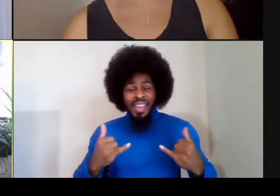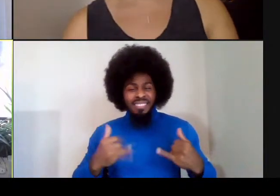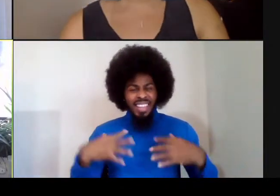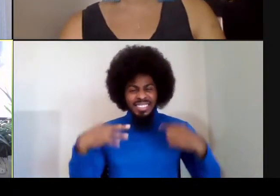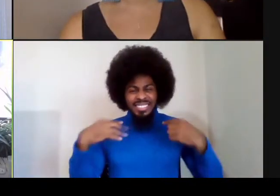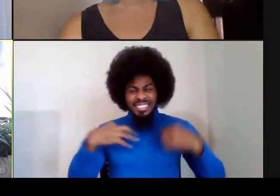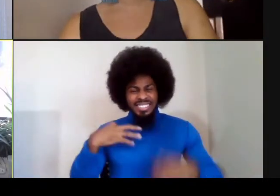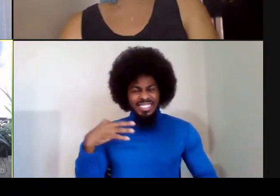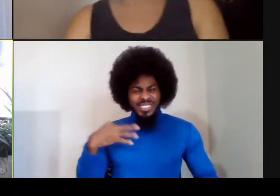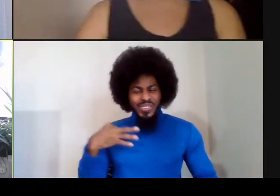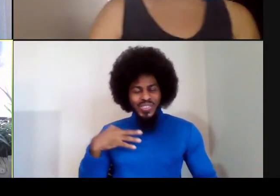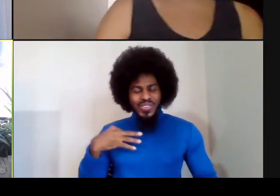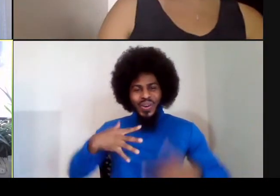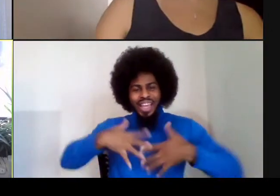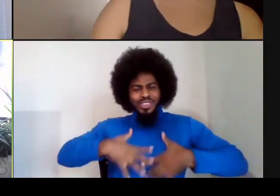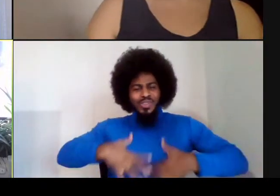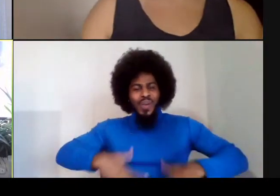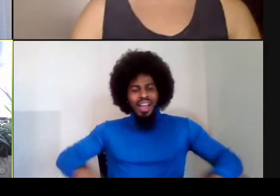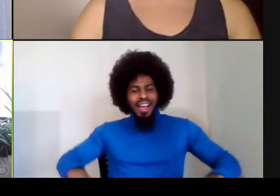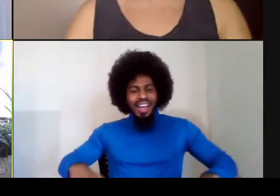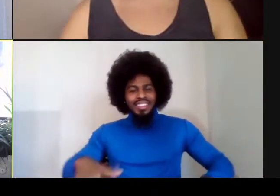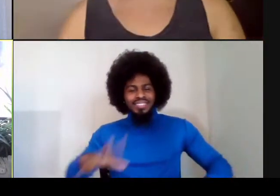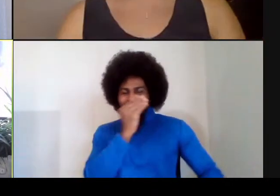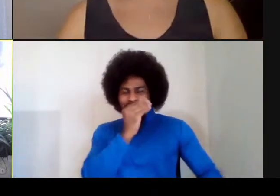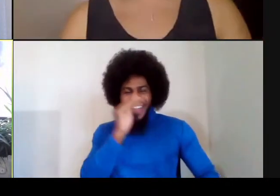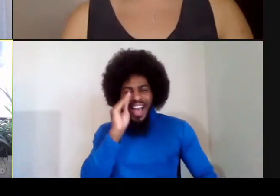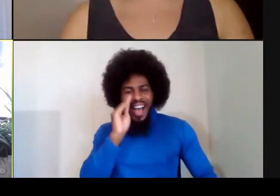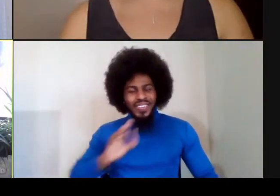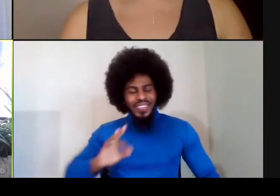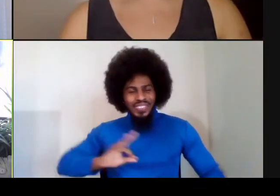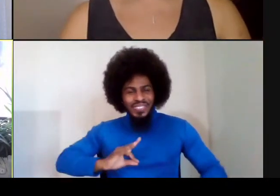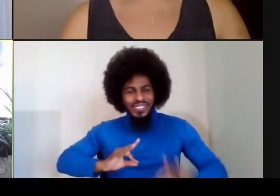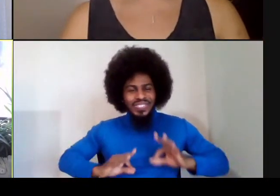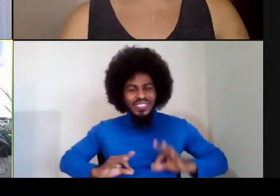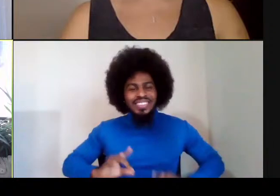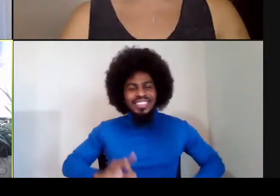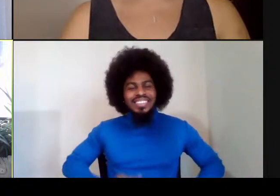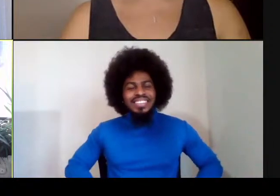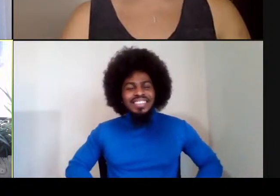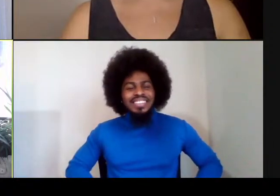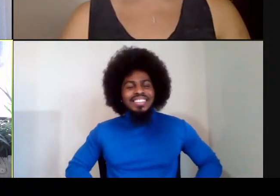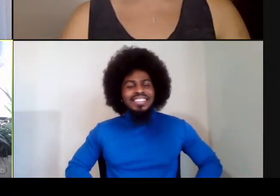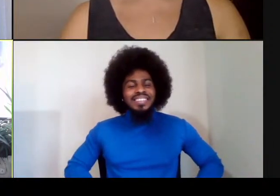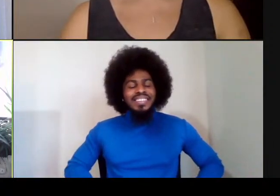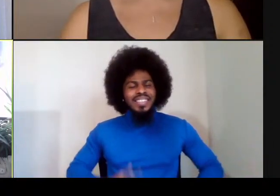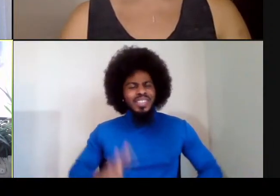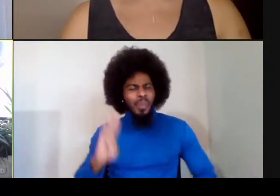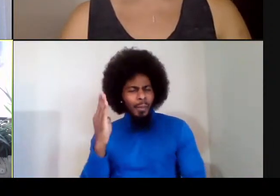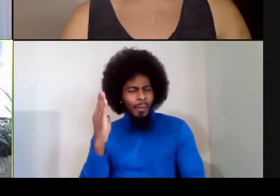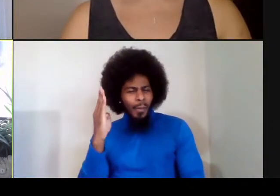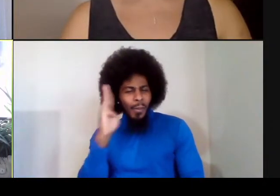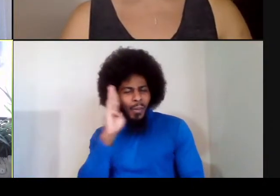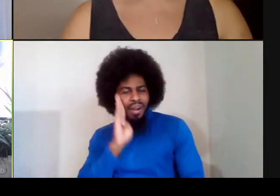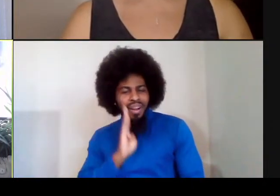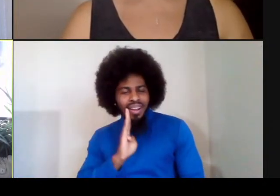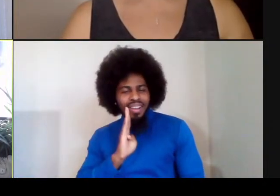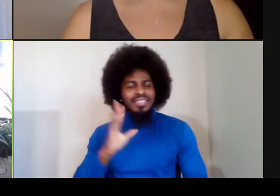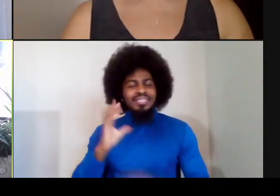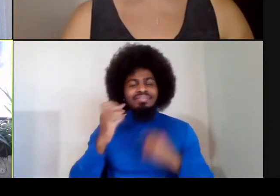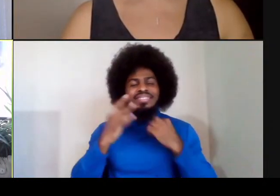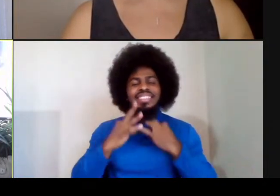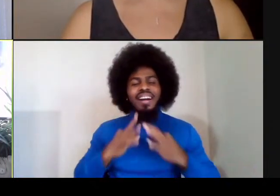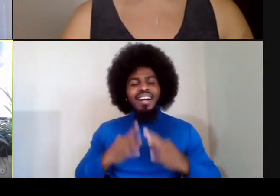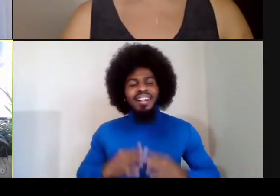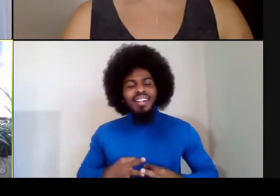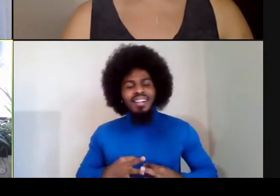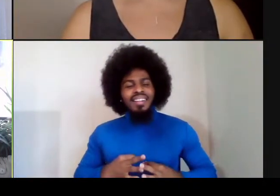t-shirt dress with some flowers on it. I have a golden Hamza necklace. My hair is in natural curls